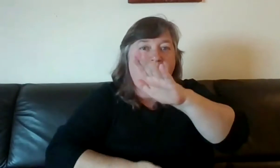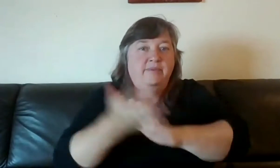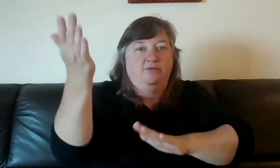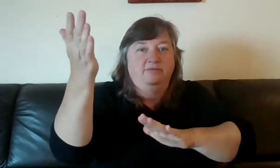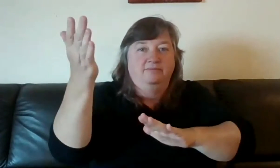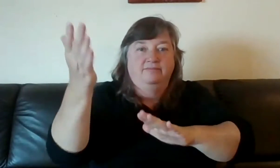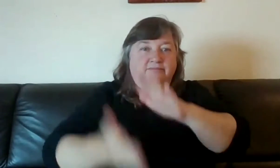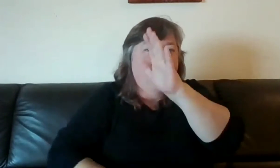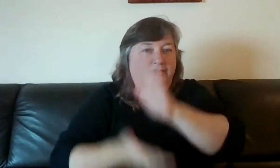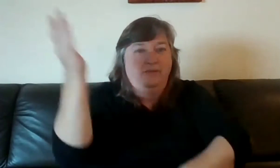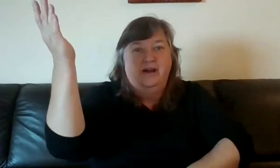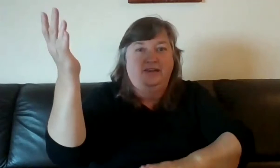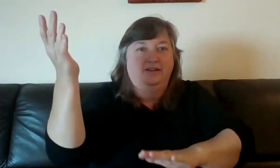I'm out. I'm out of here.